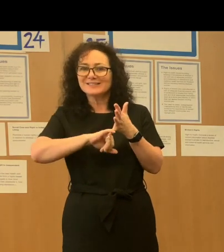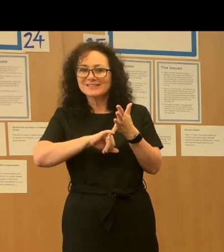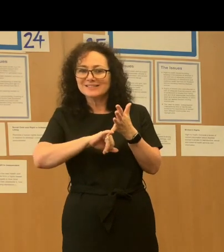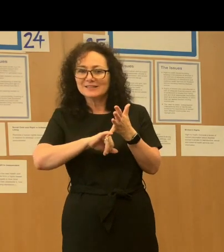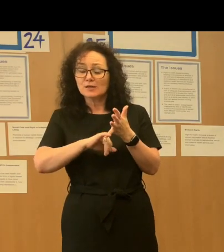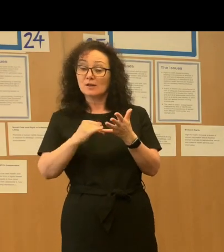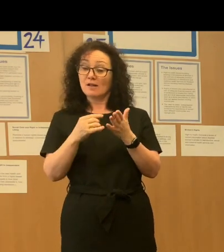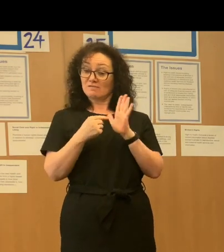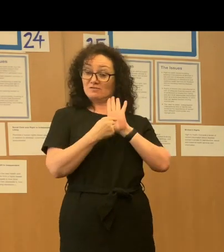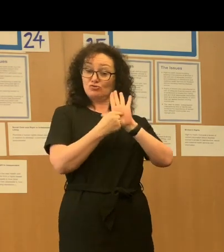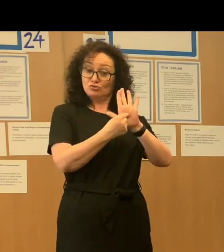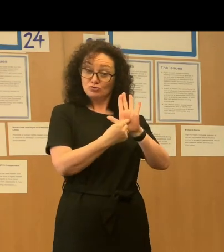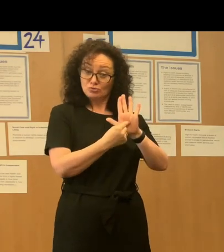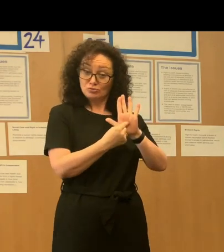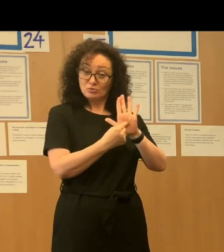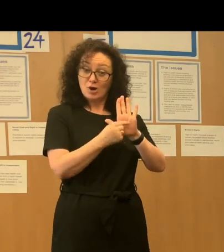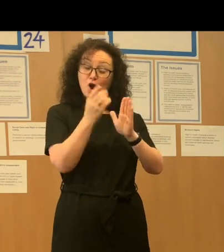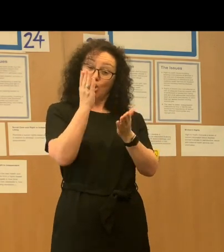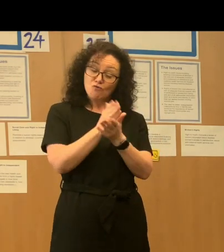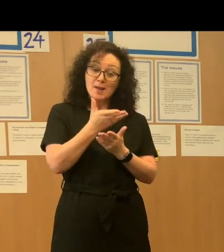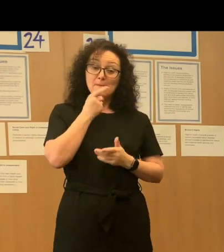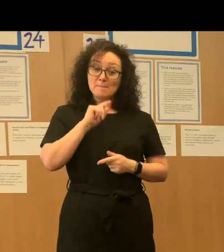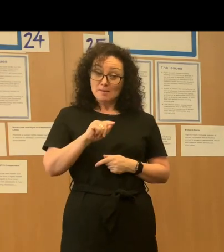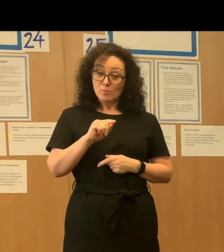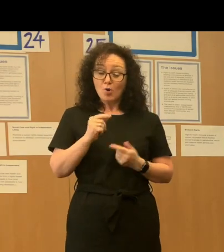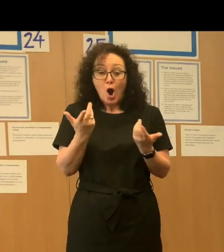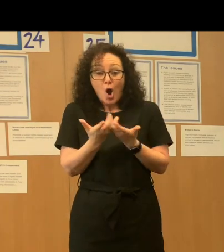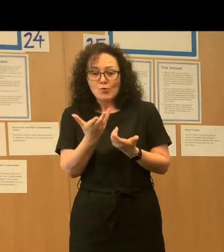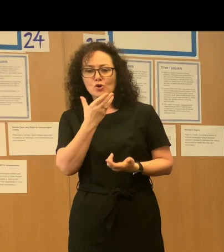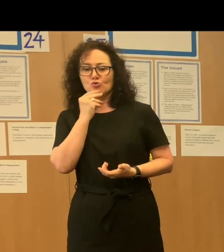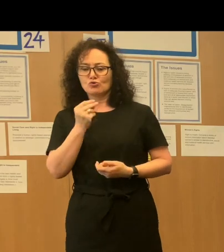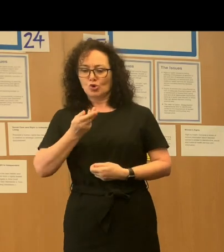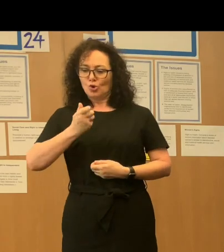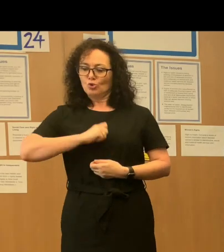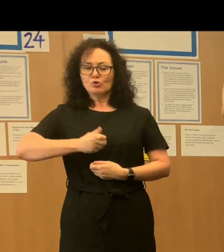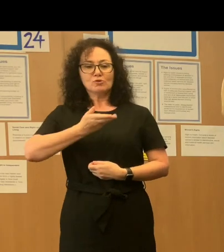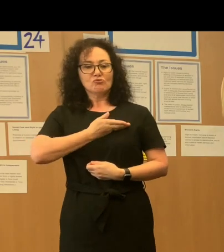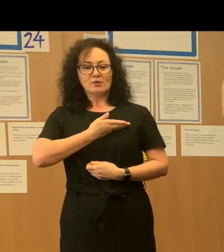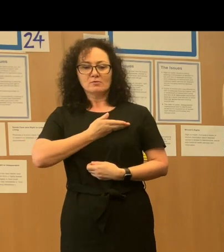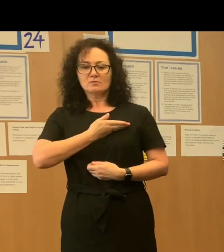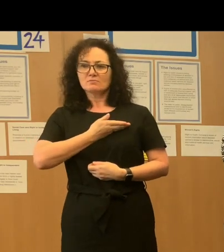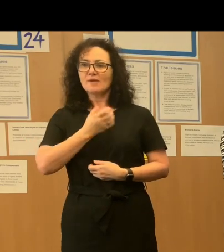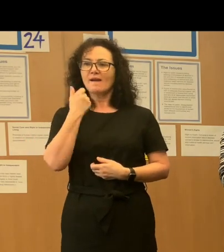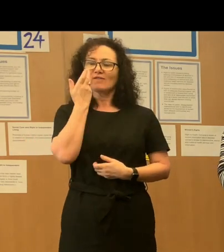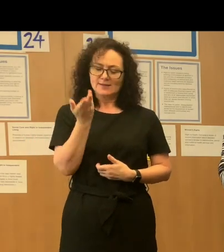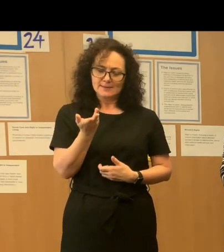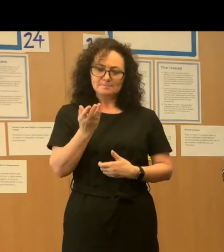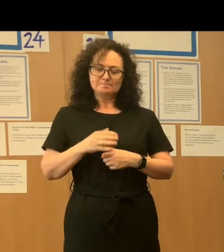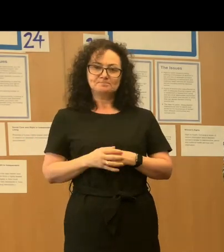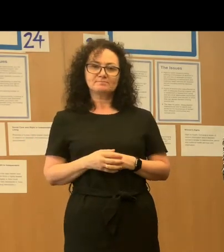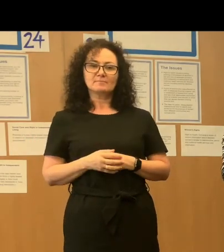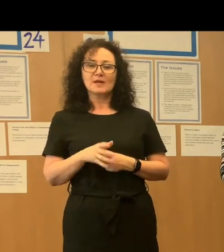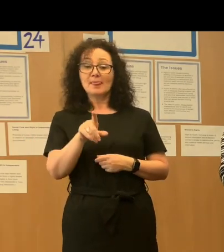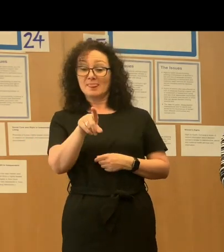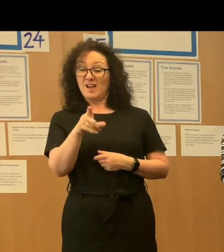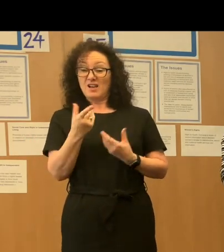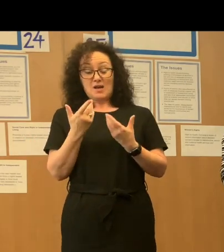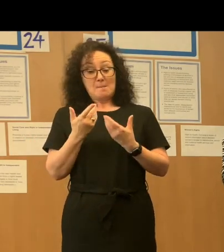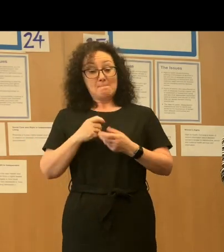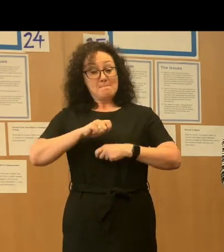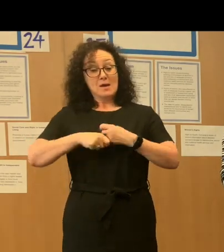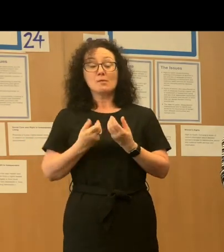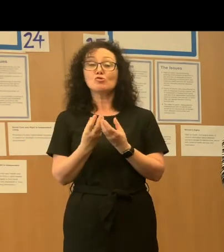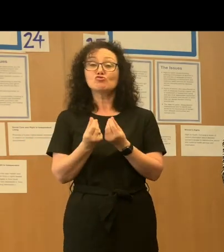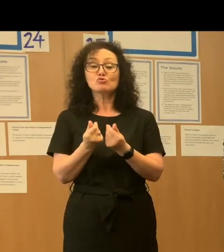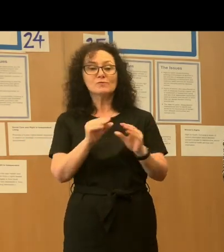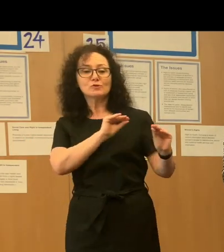kind of real people, real organisations using human rights in practice, and that has been used as a resource for training and building the capacity